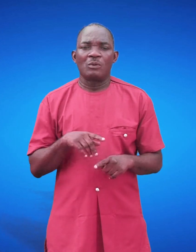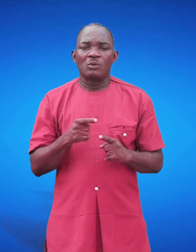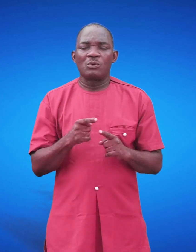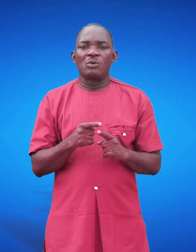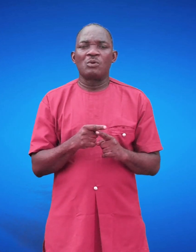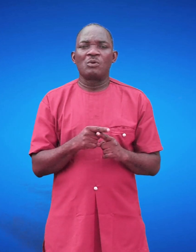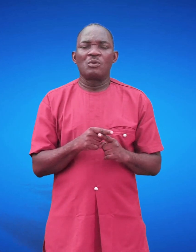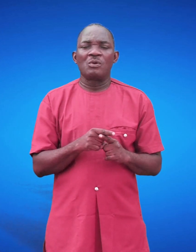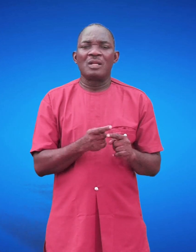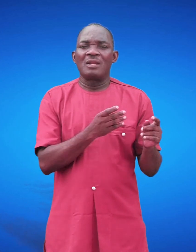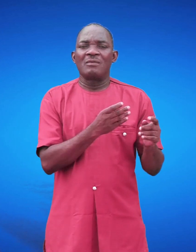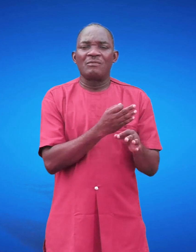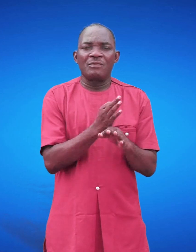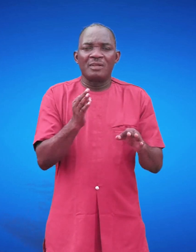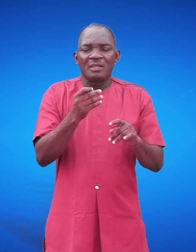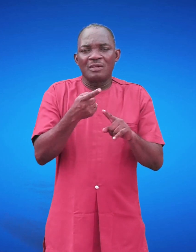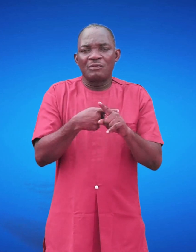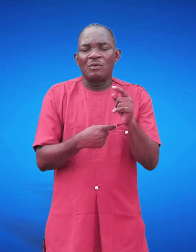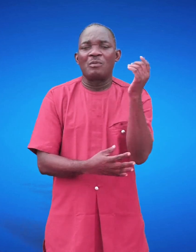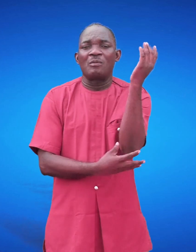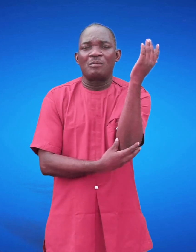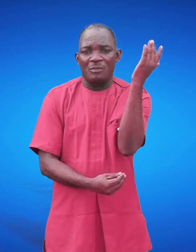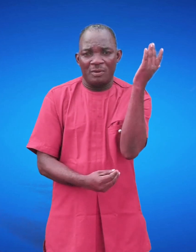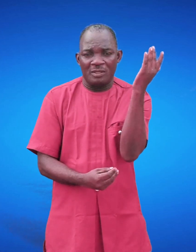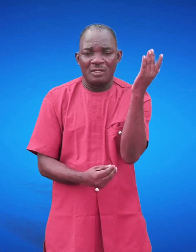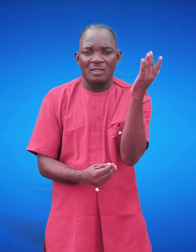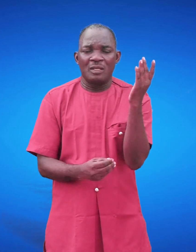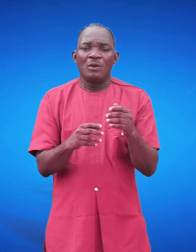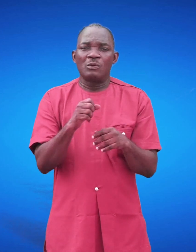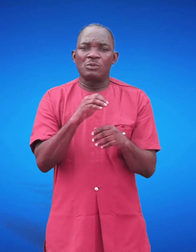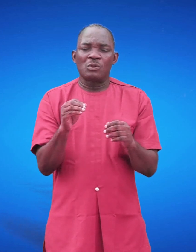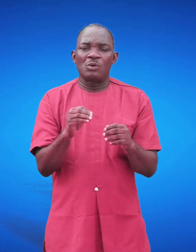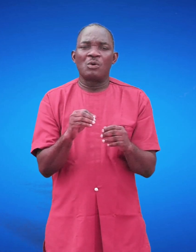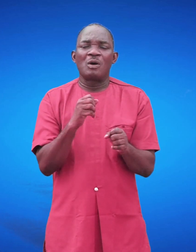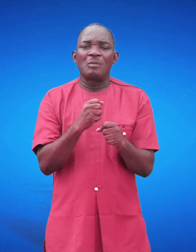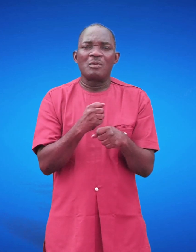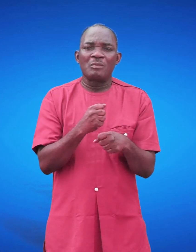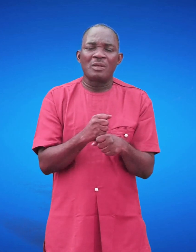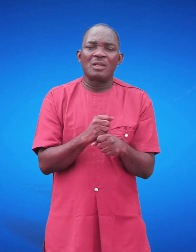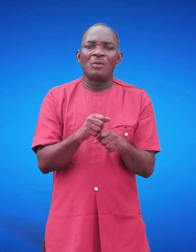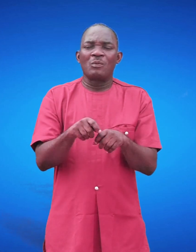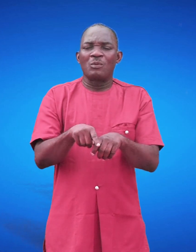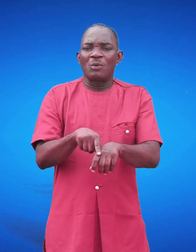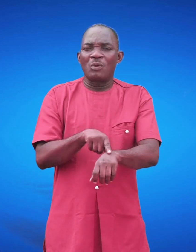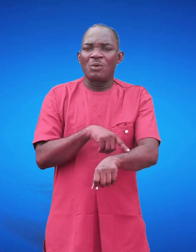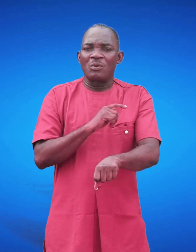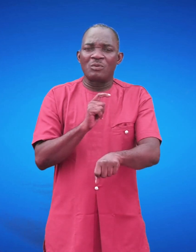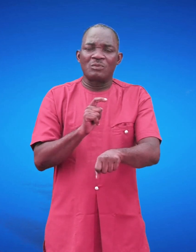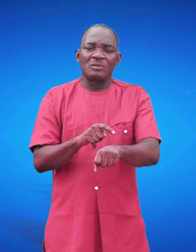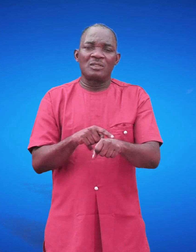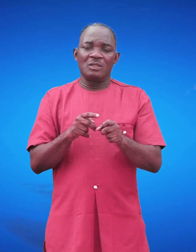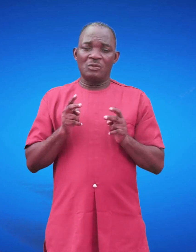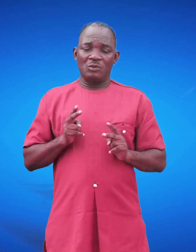of poverty, thereby fostering long-term human